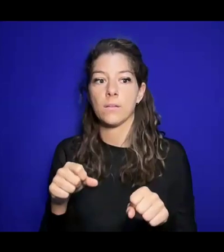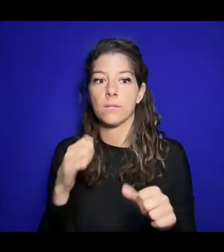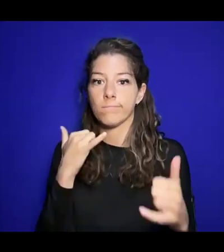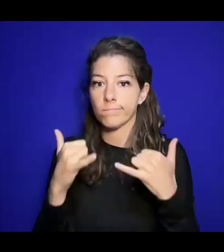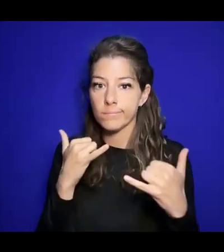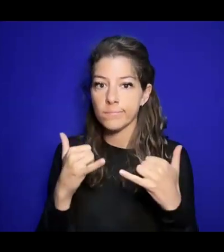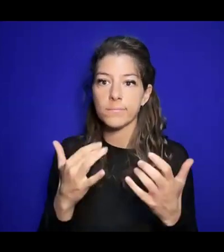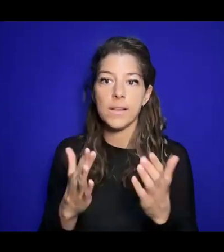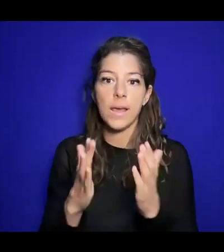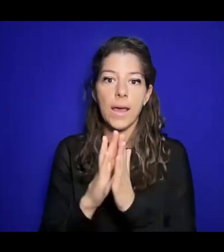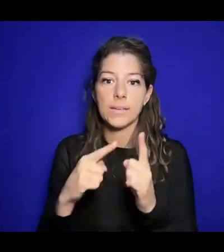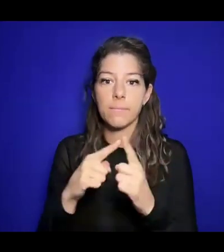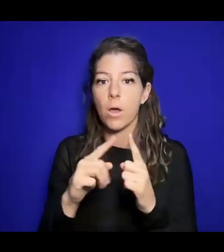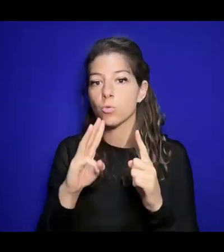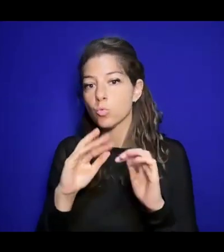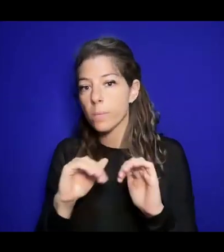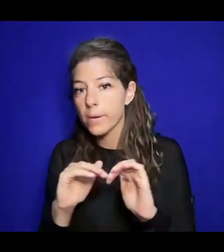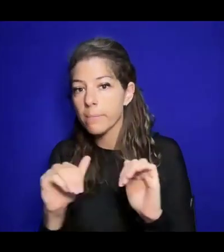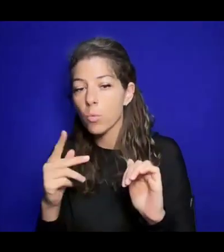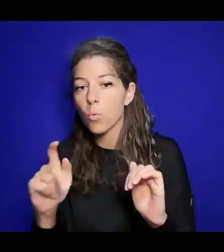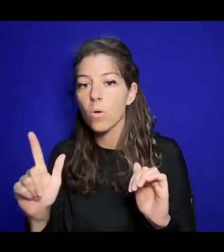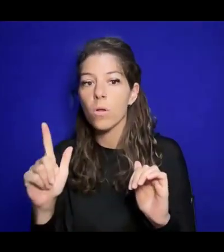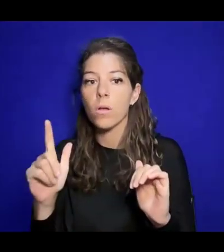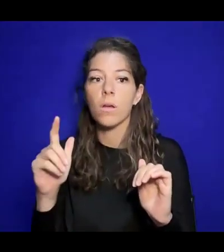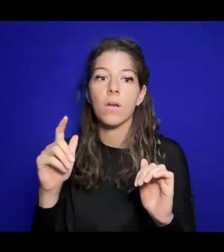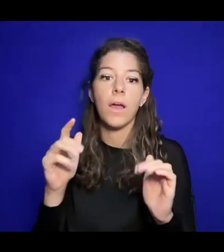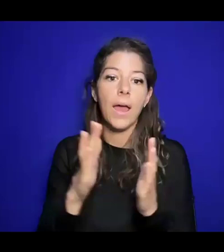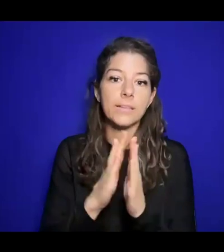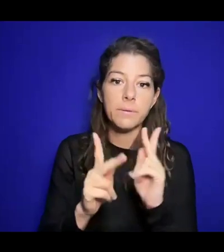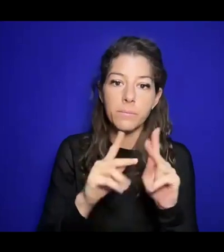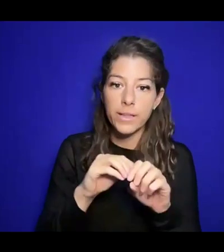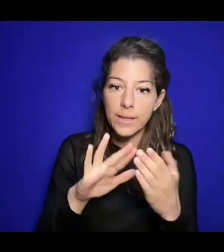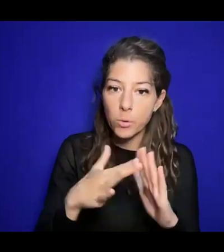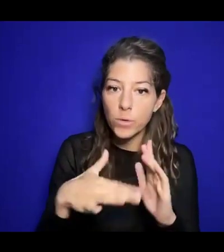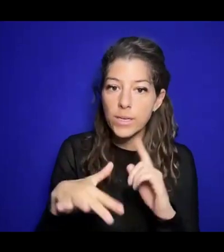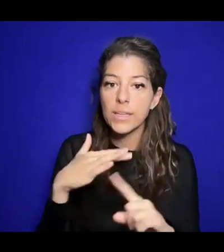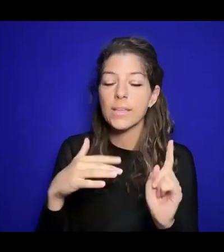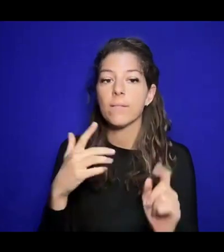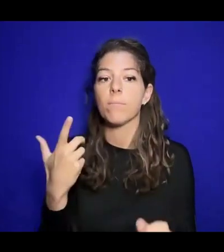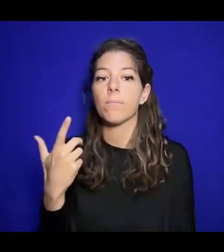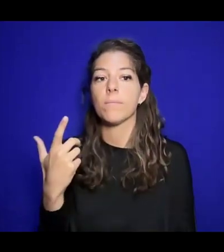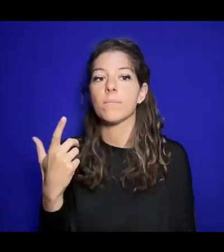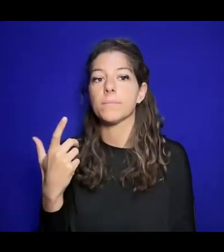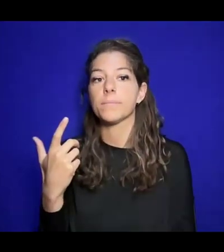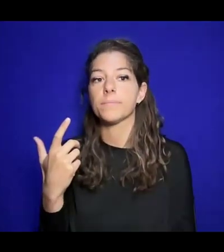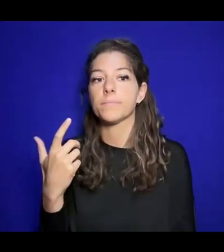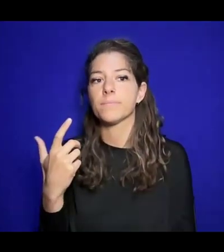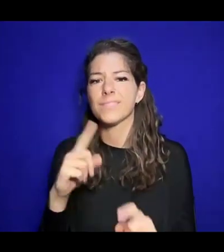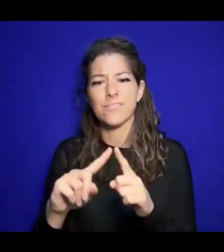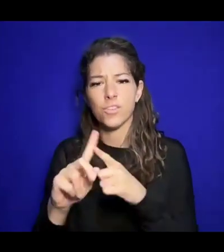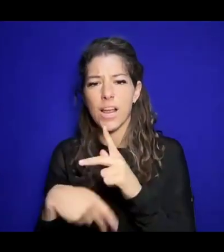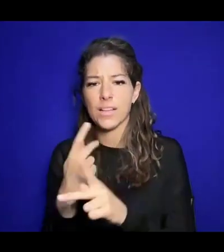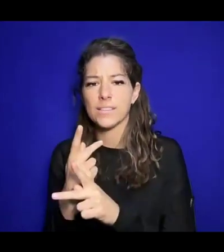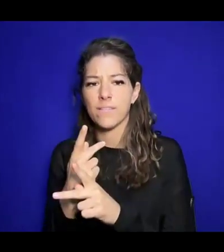and ask about swimming pools. Do you know of one? Ask people in your community. Um, you know, there's all kinds